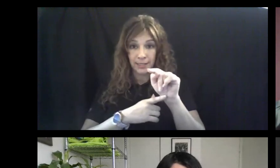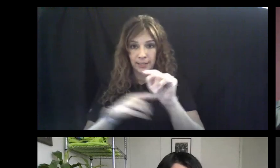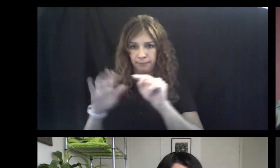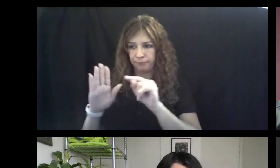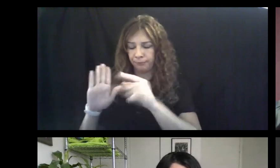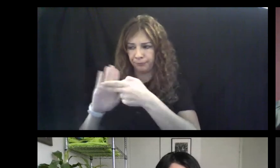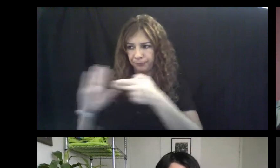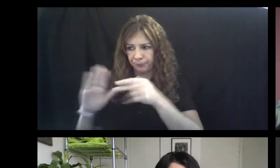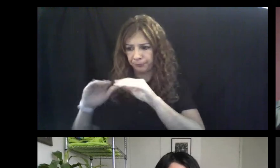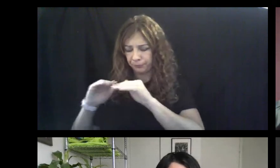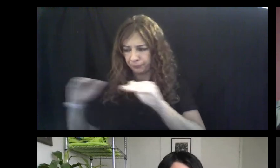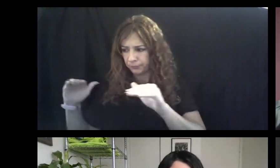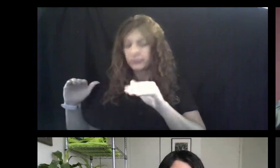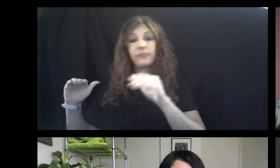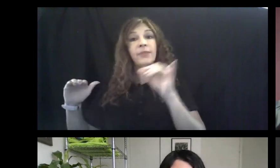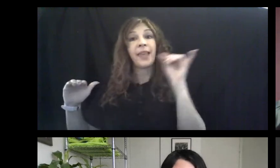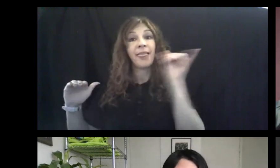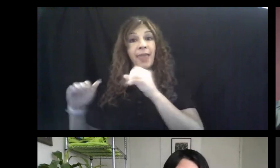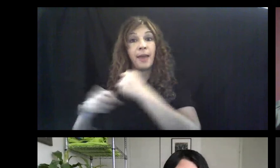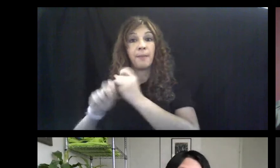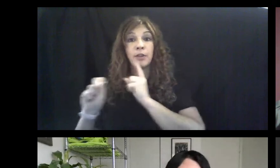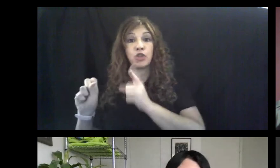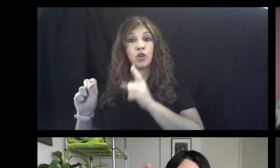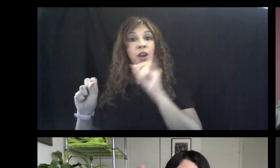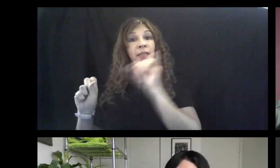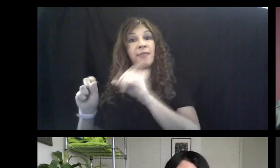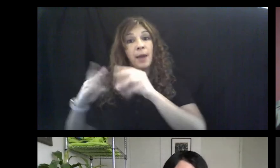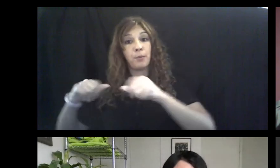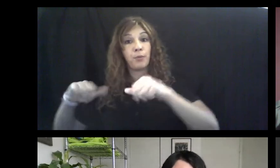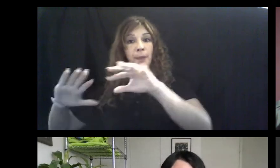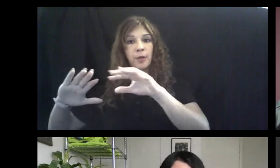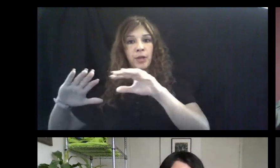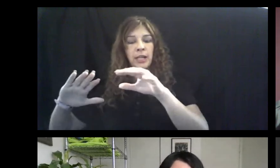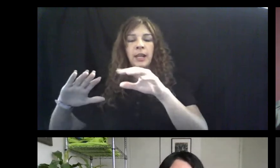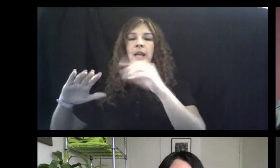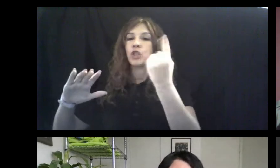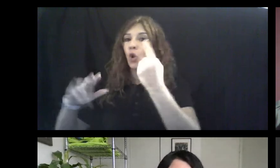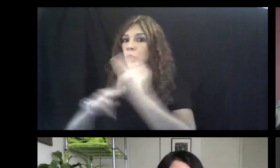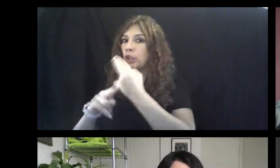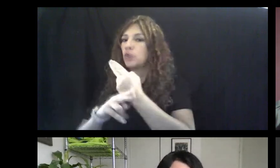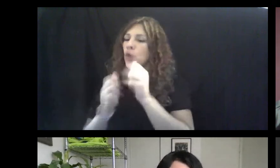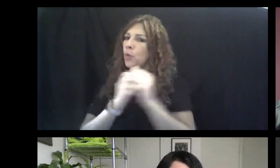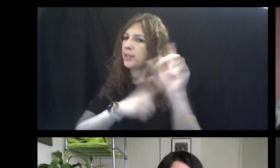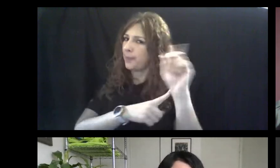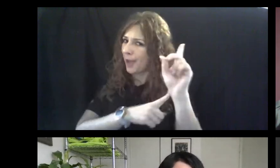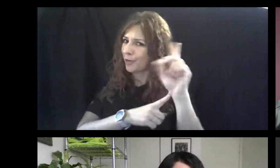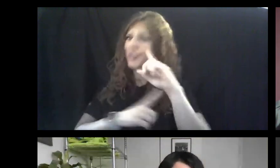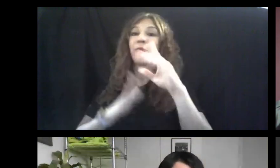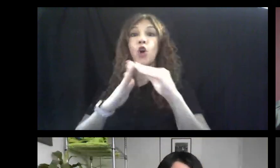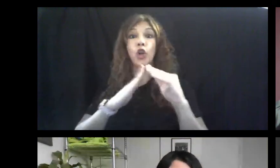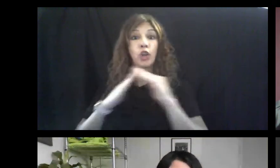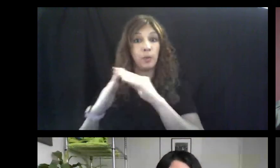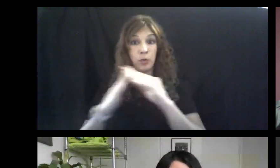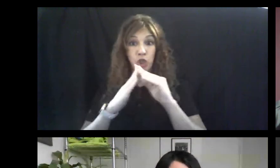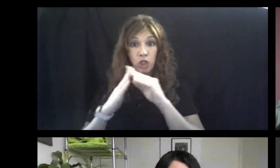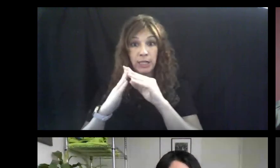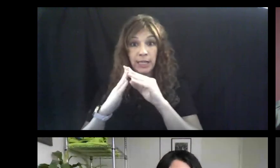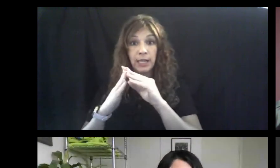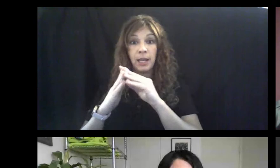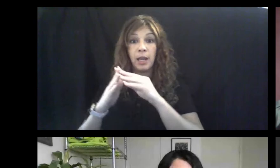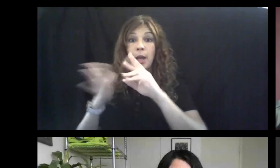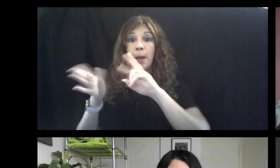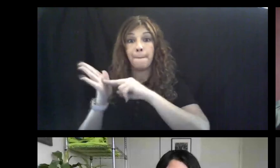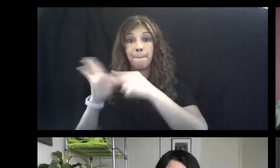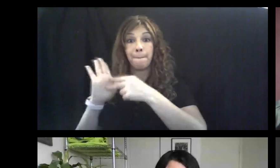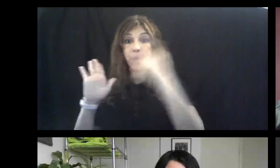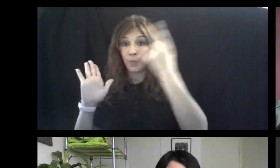is only used with democracy on top of it for community purposes and under community control.